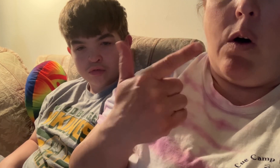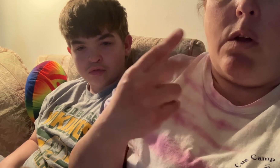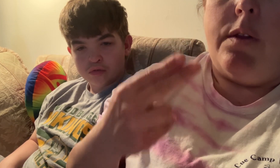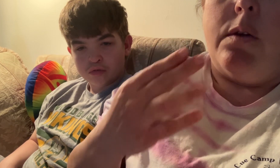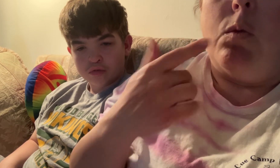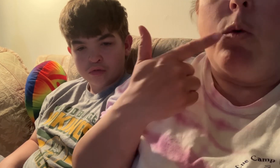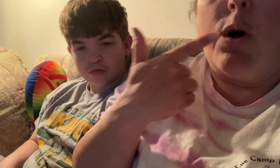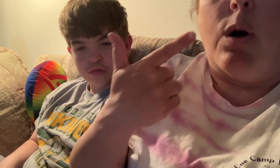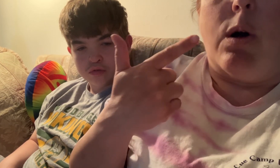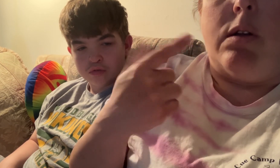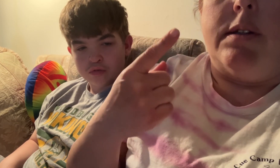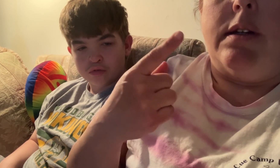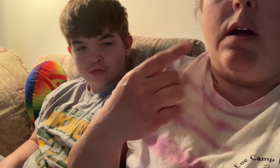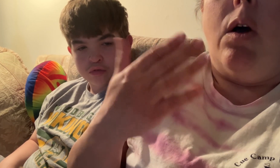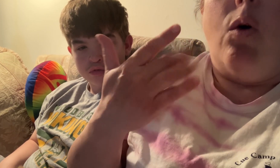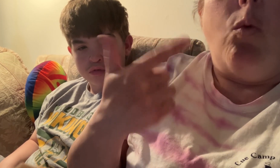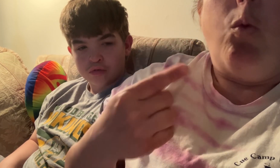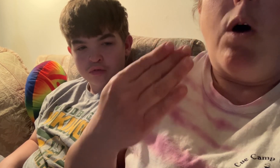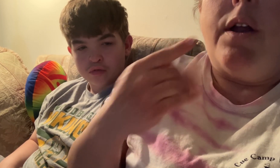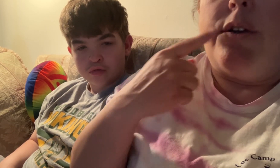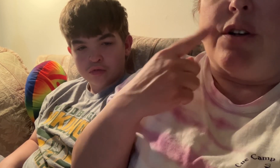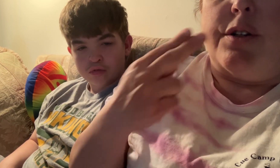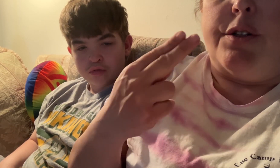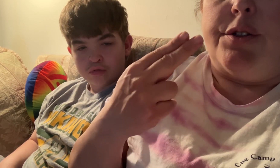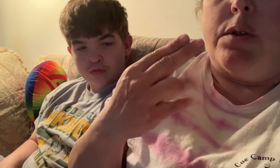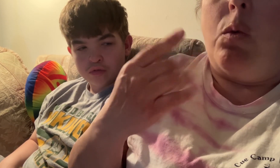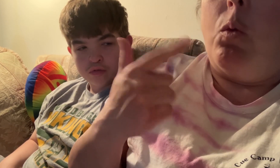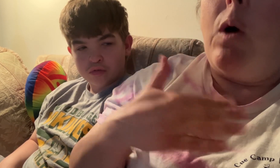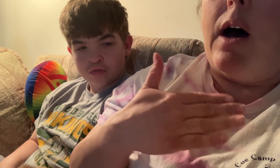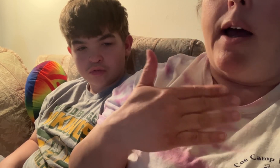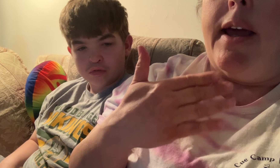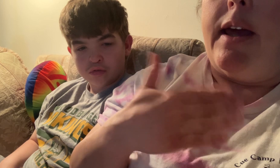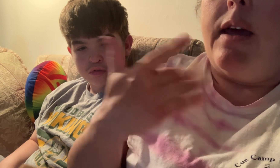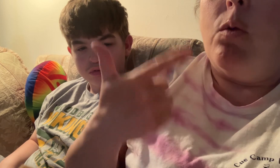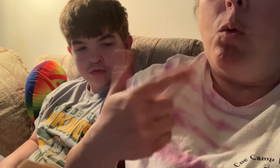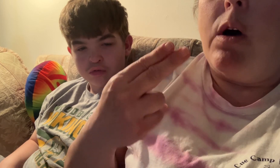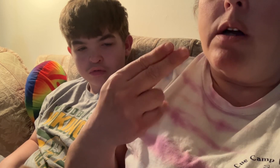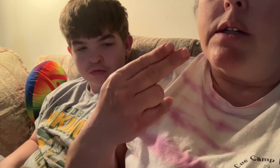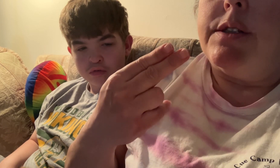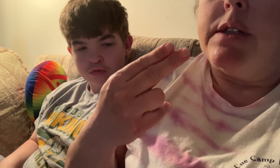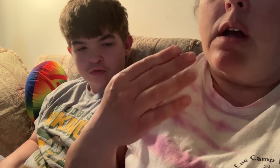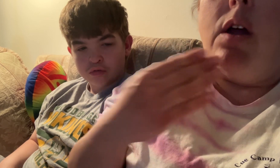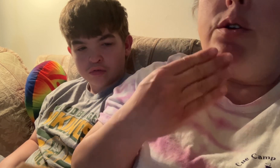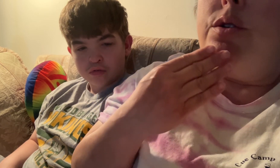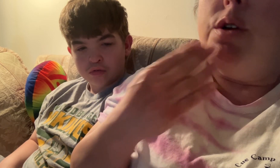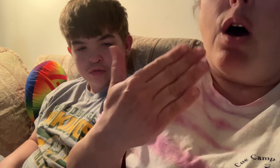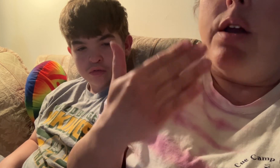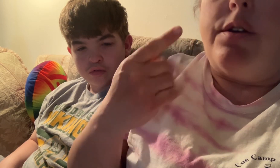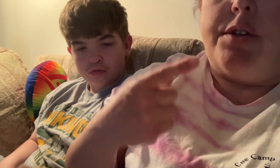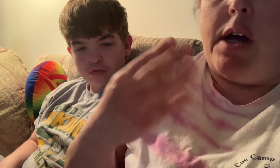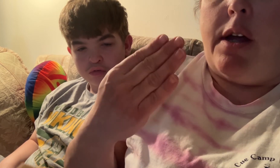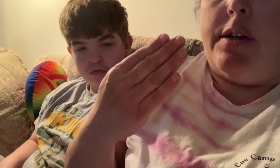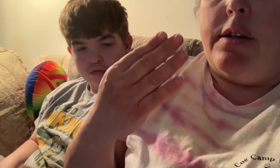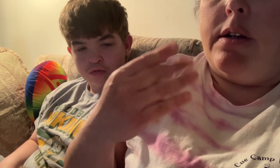all the world wonders why it was not done